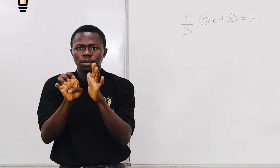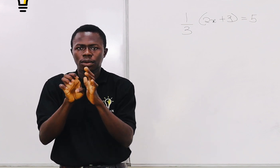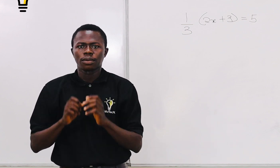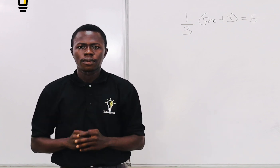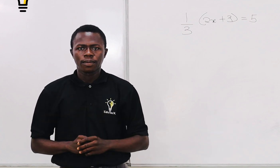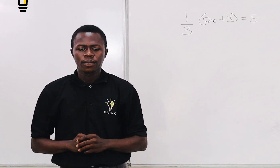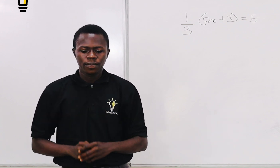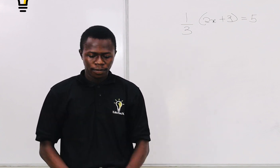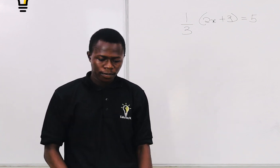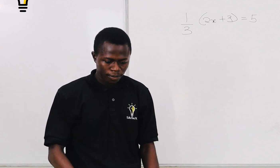So let's